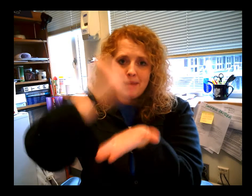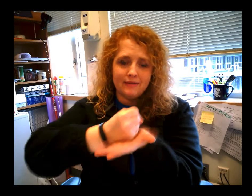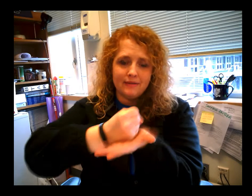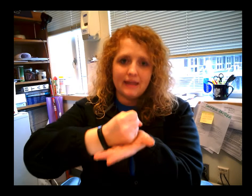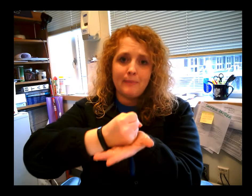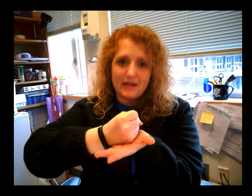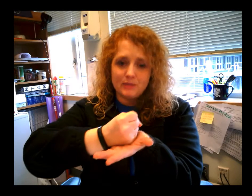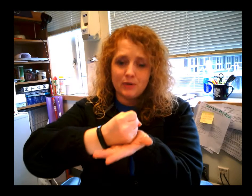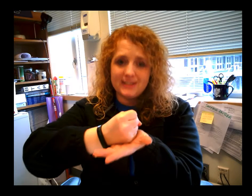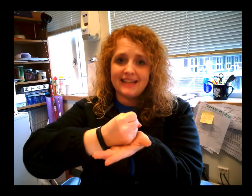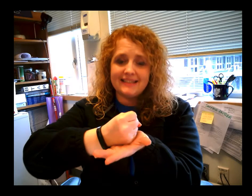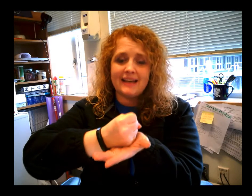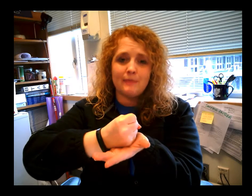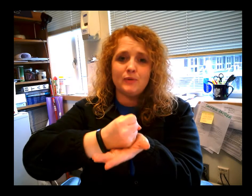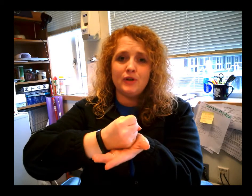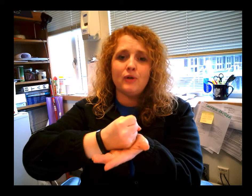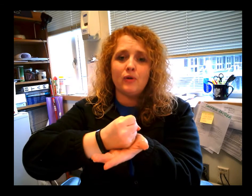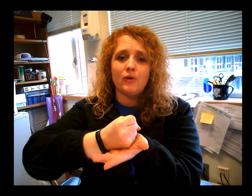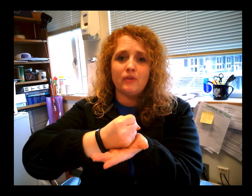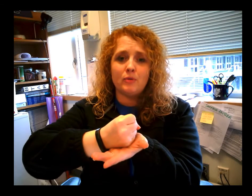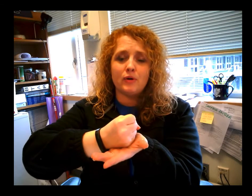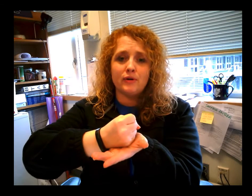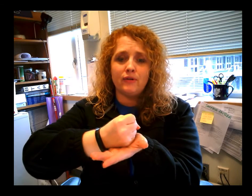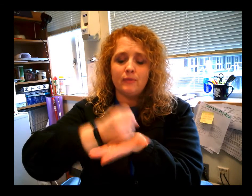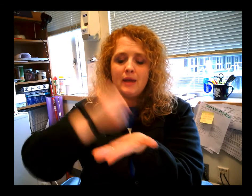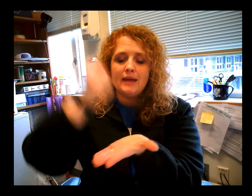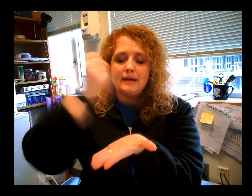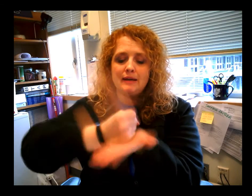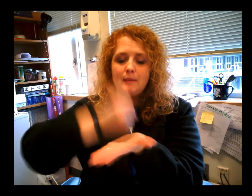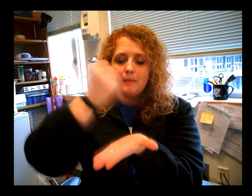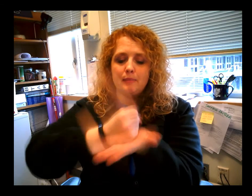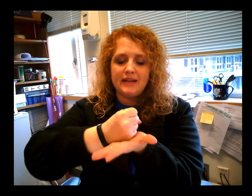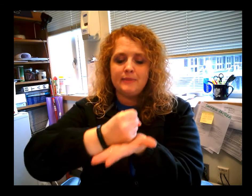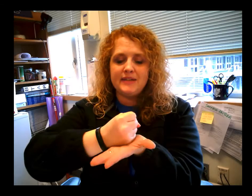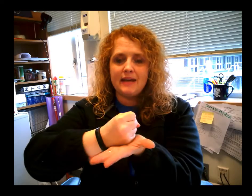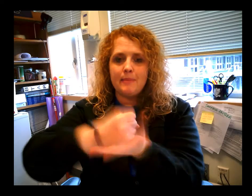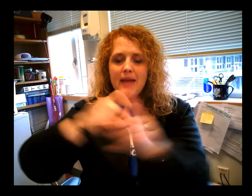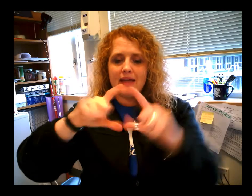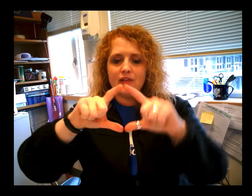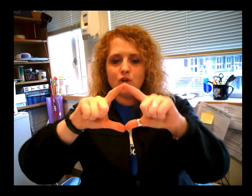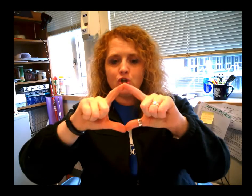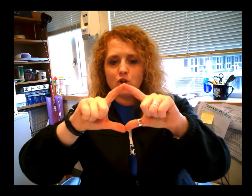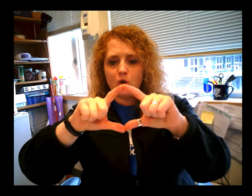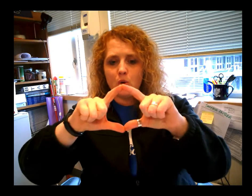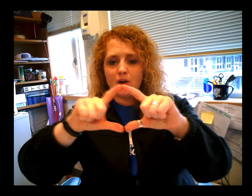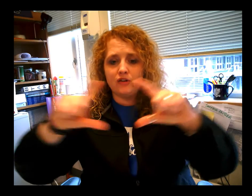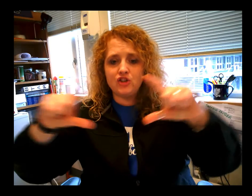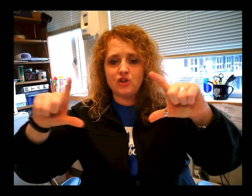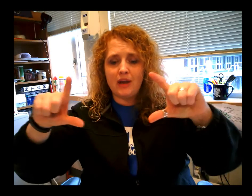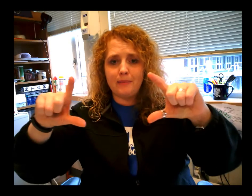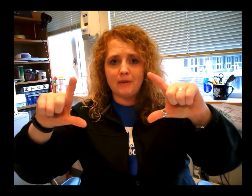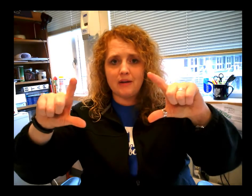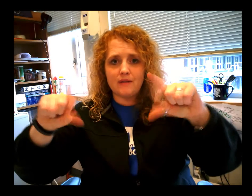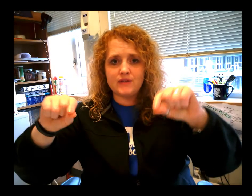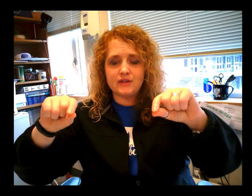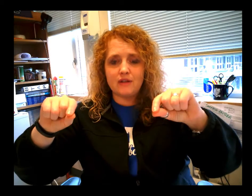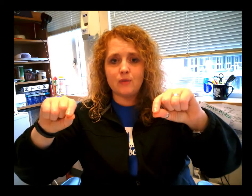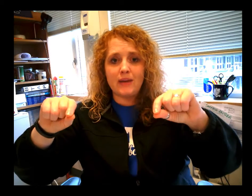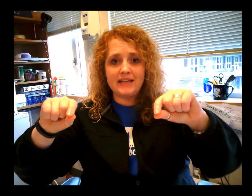it, like passports get stamped when you go across the borders. Stamp, and then show a shape of a